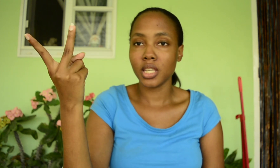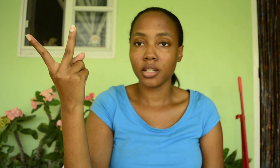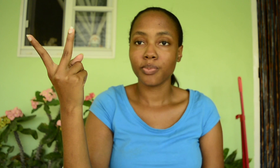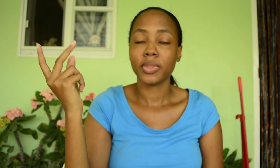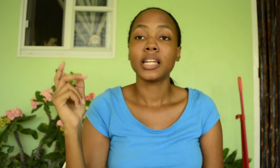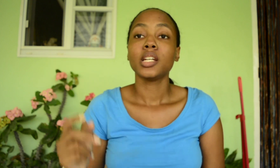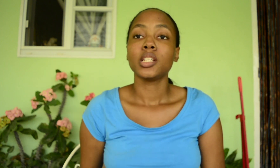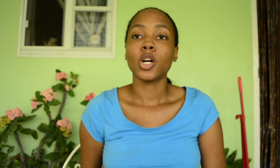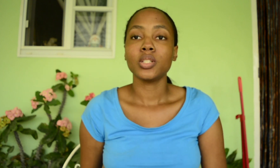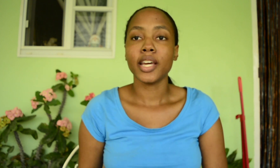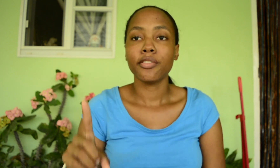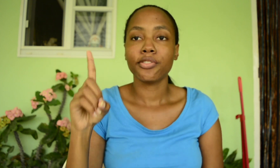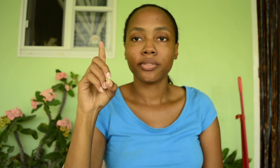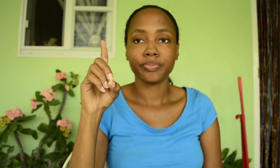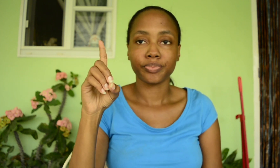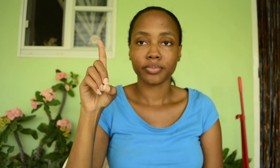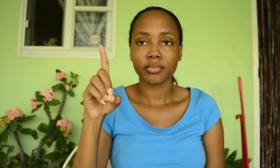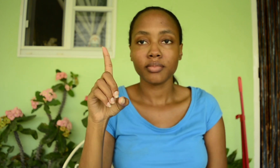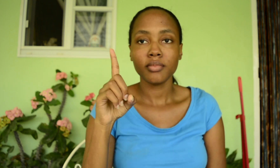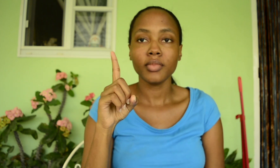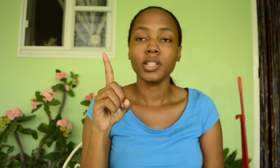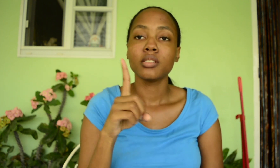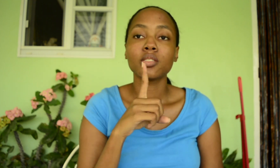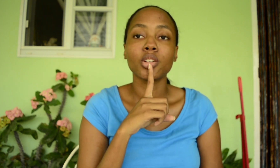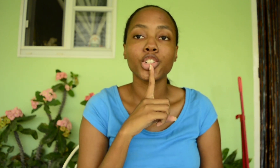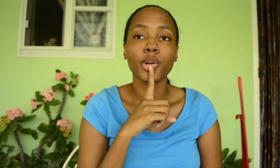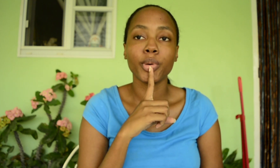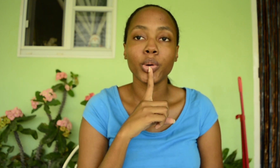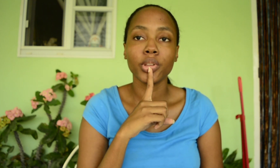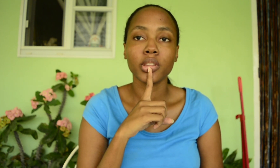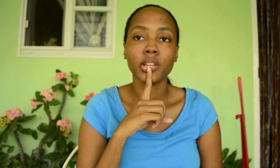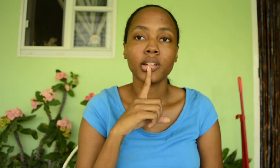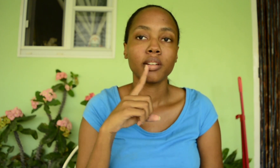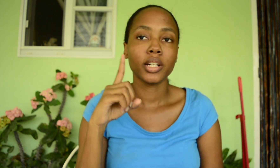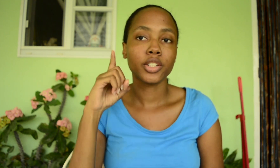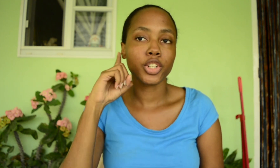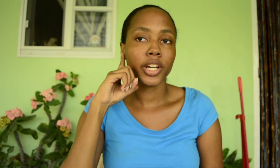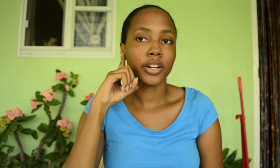see. Now deaf, touch your mouth and your ear.